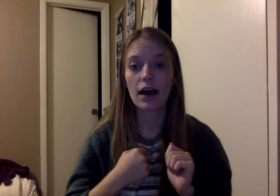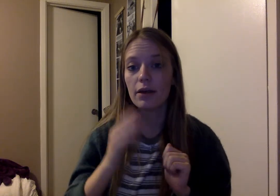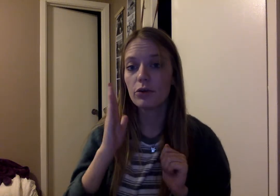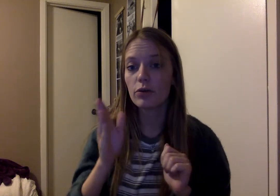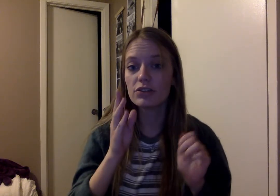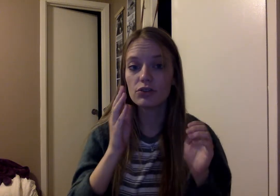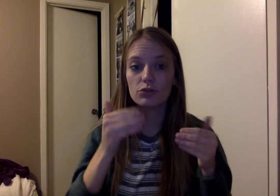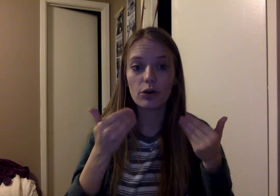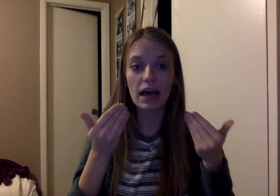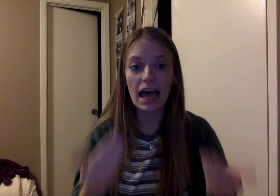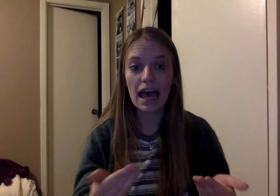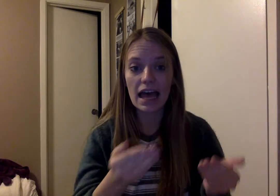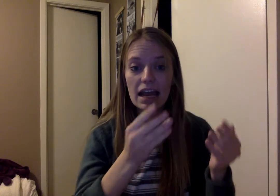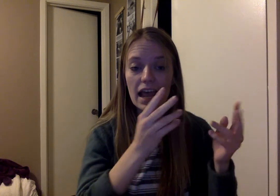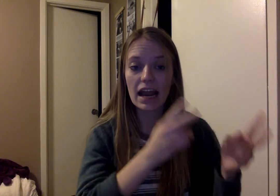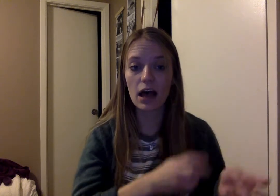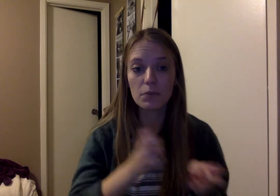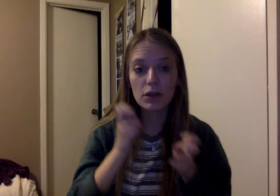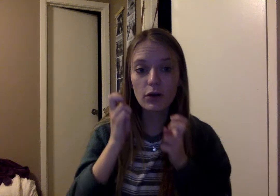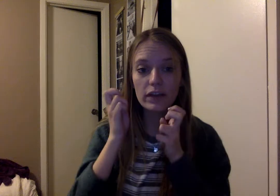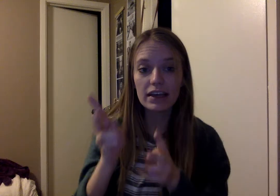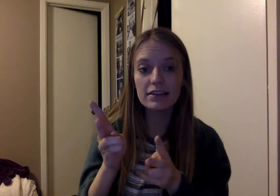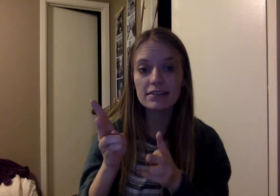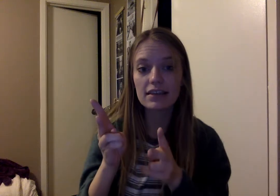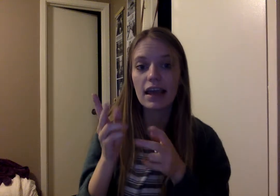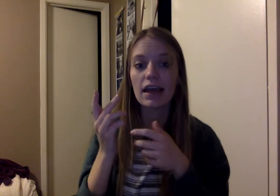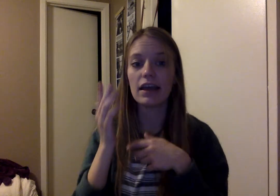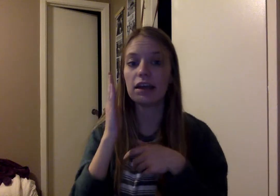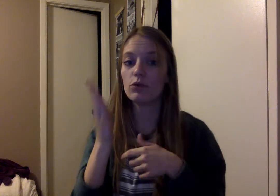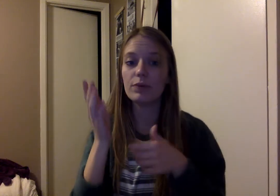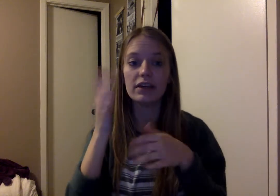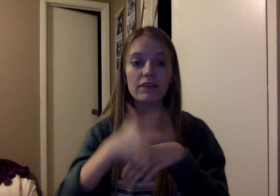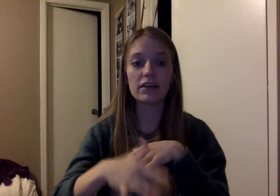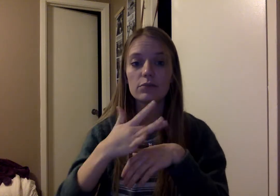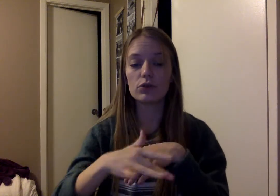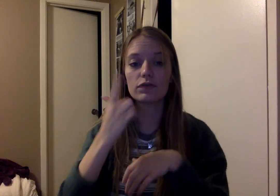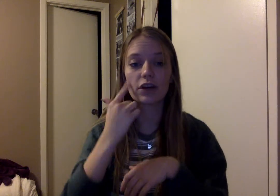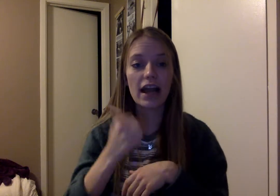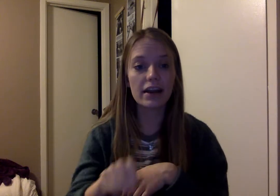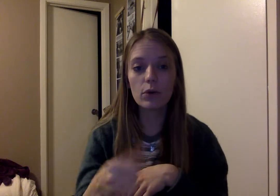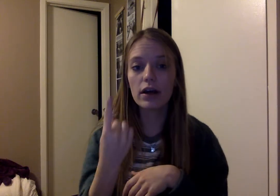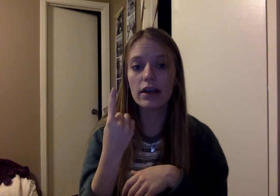I'm going to go ahead and upload this, and it will be available for anyone